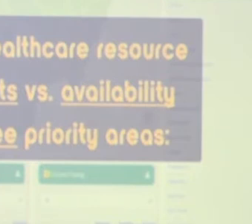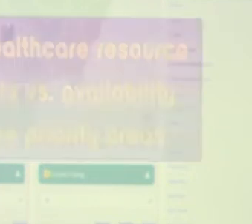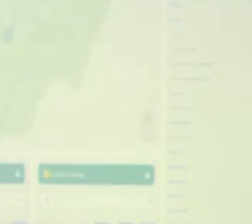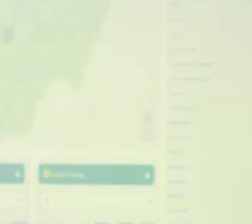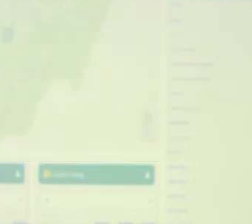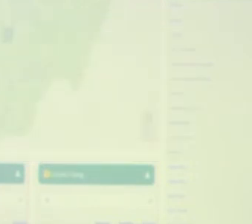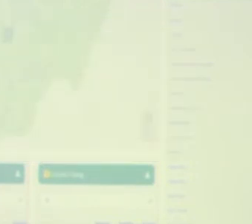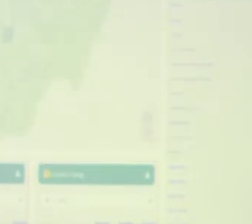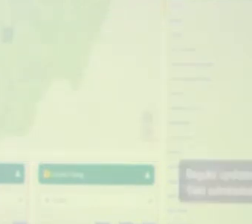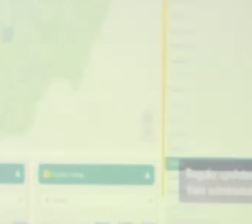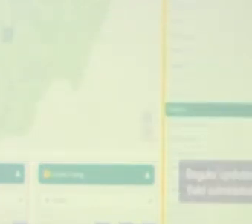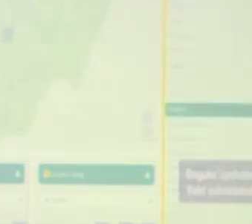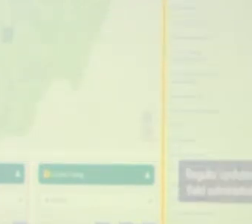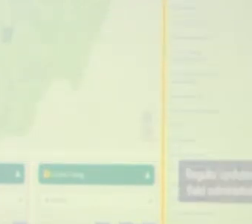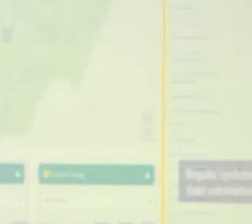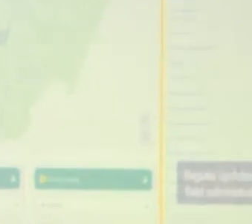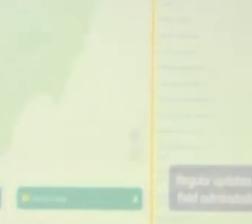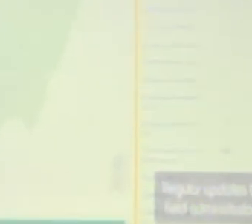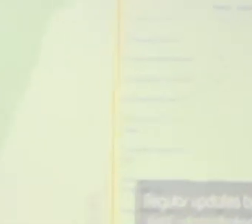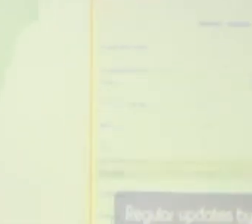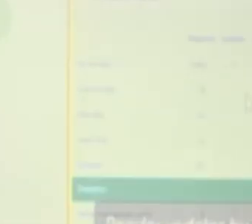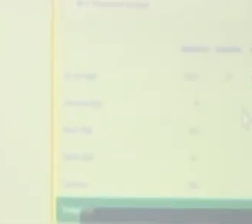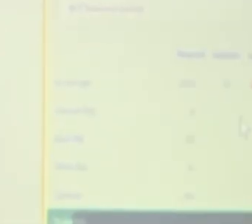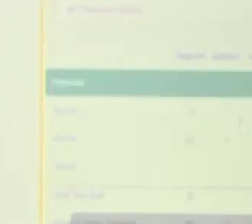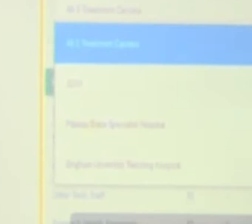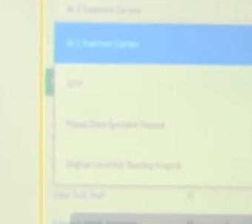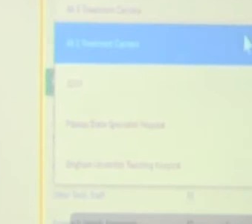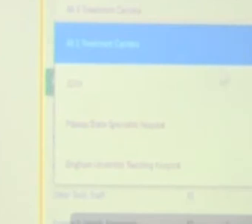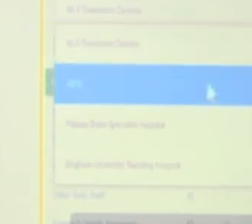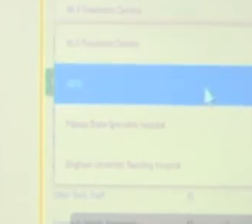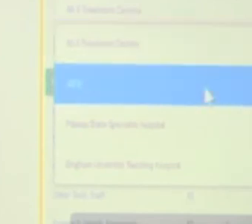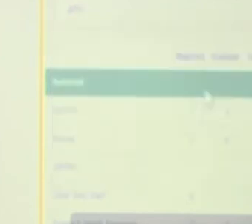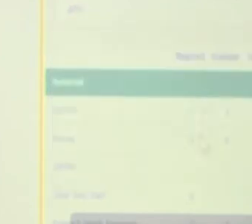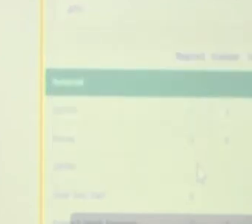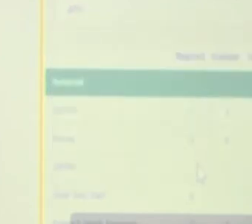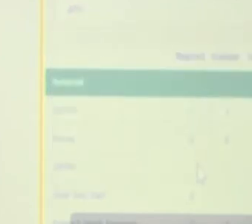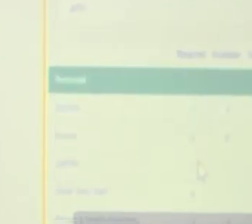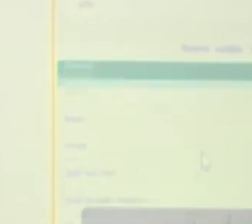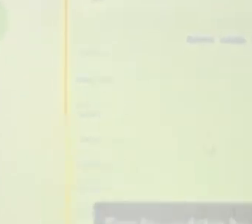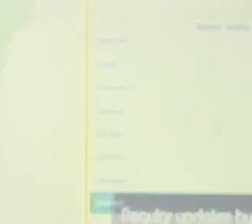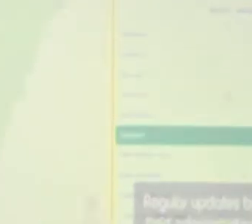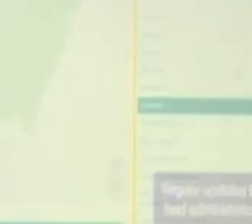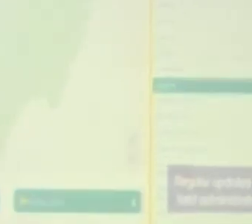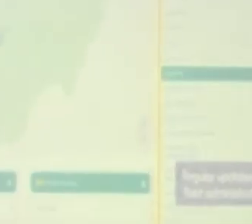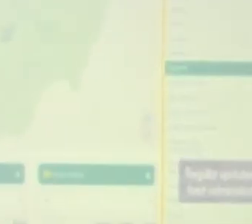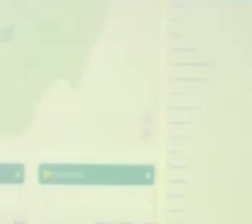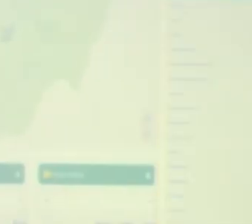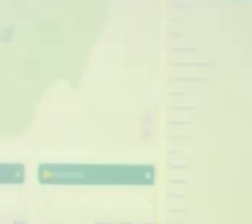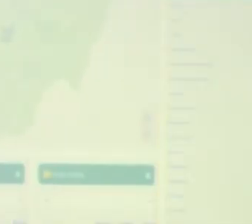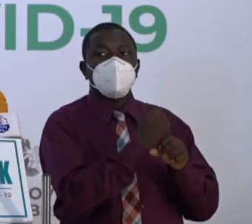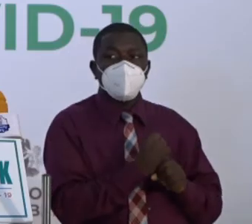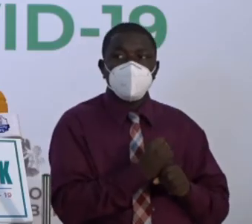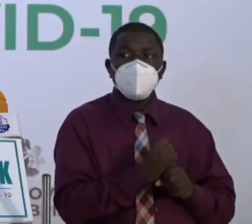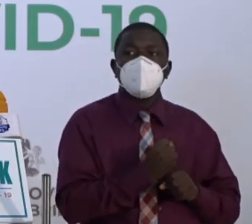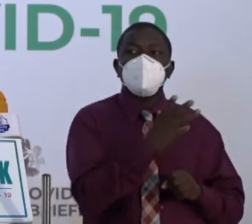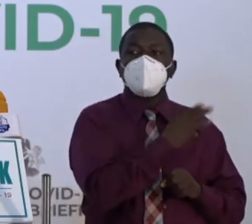in Abuja. Speaking at the formal launch of the dashboards, the Secretary to Government of the Federation and Chairman PTF on COVID-19, Mr.